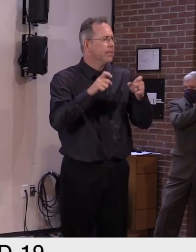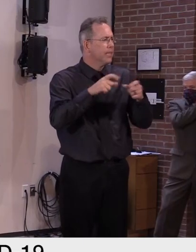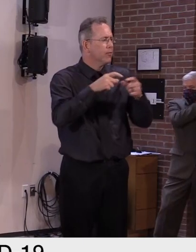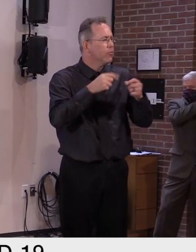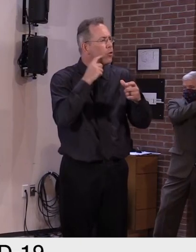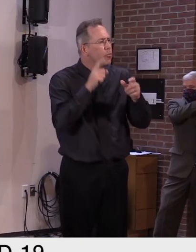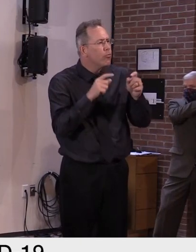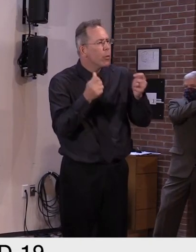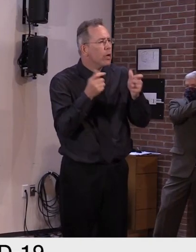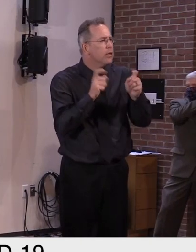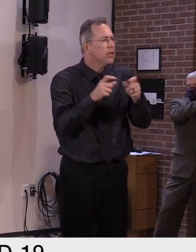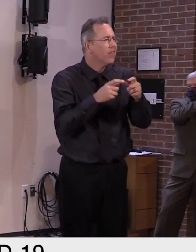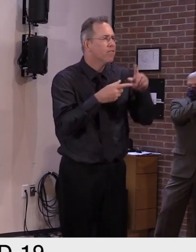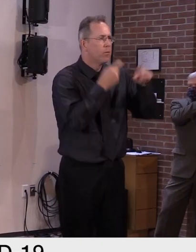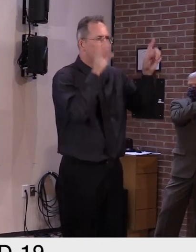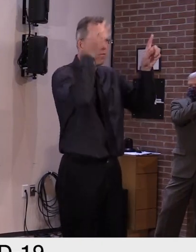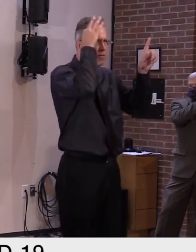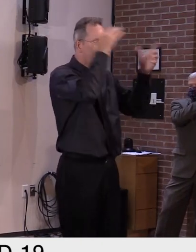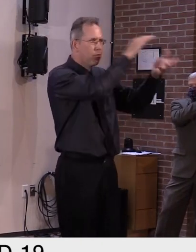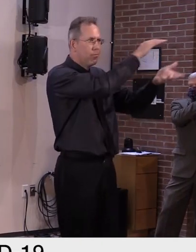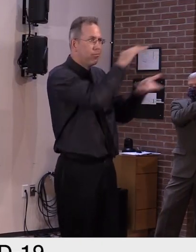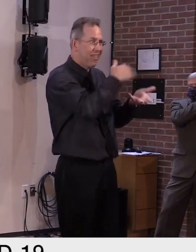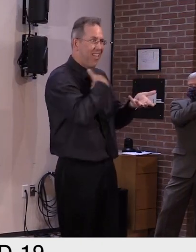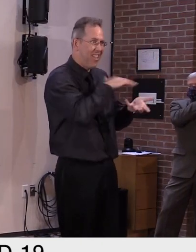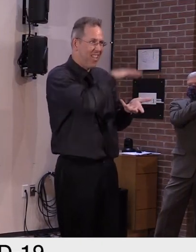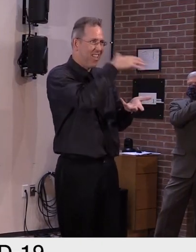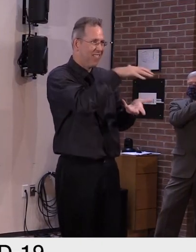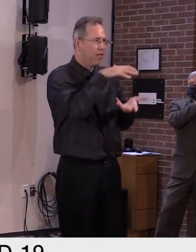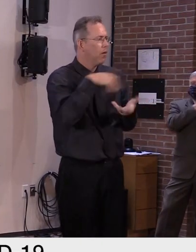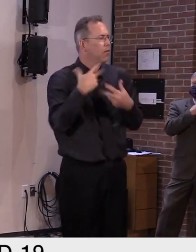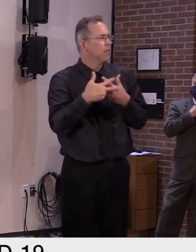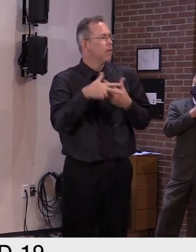help any other states that may be in trouble and may need that.